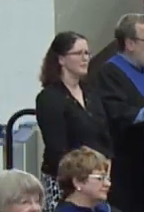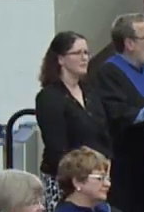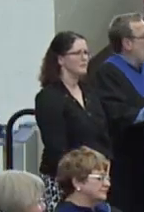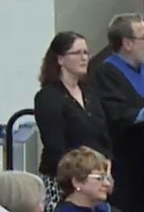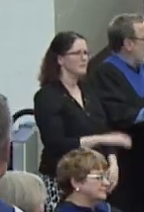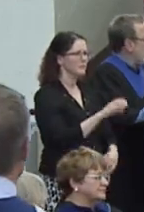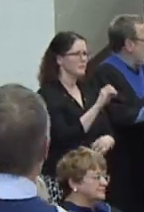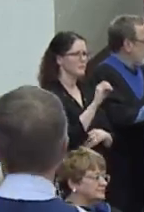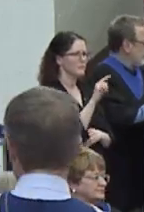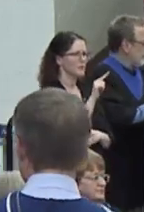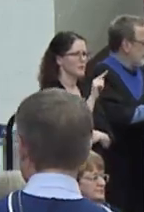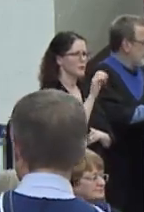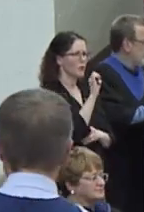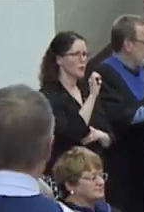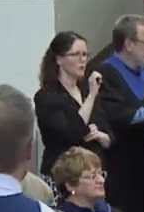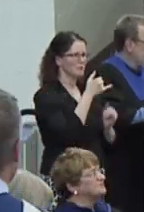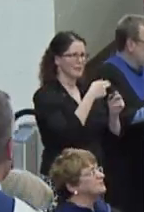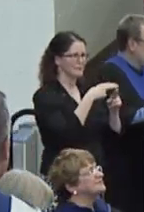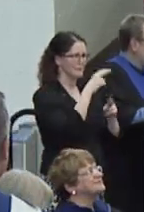Cole Porter.